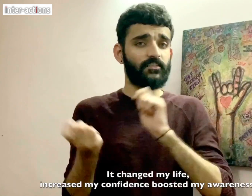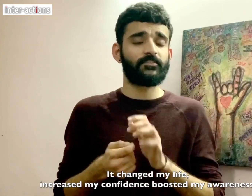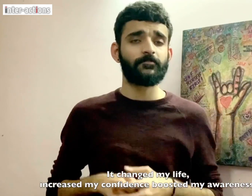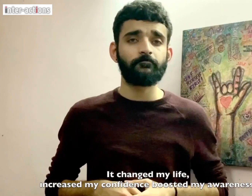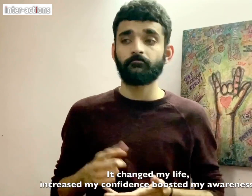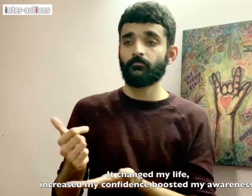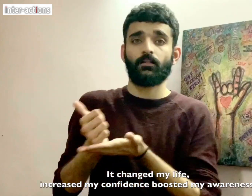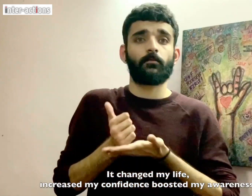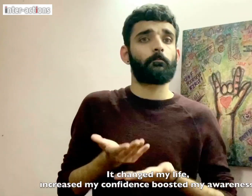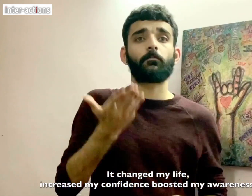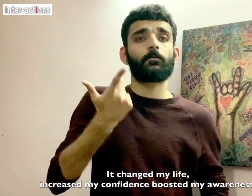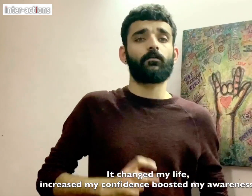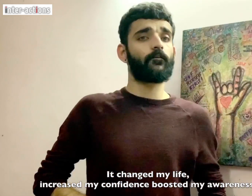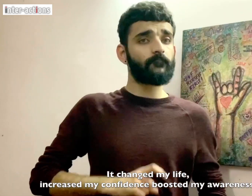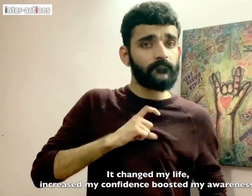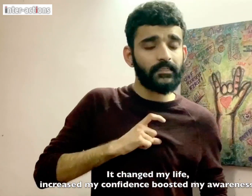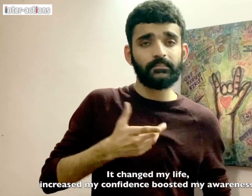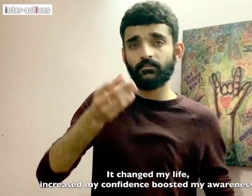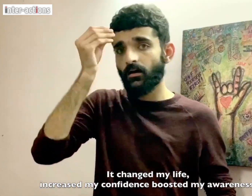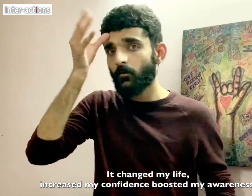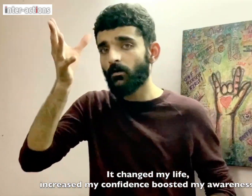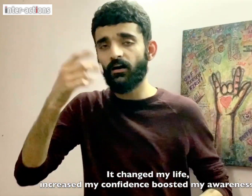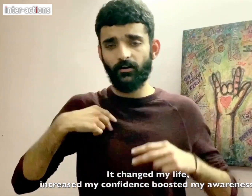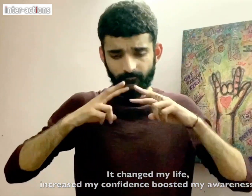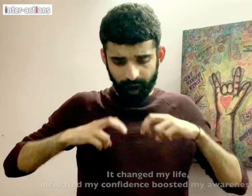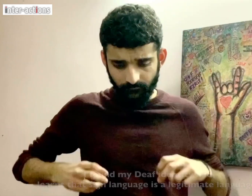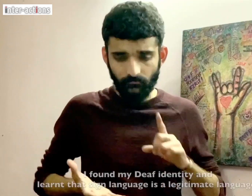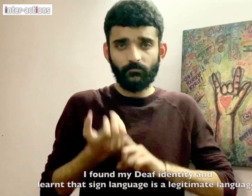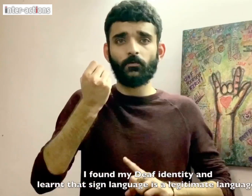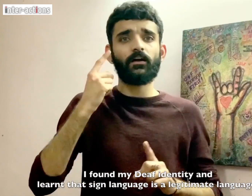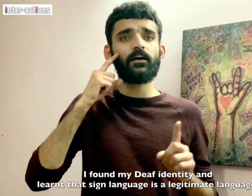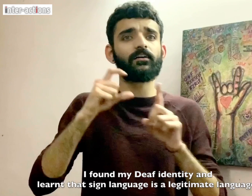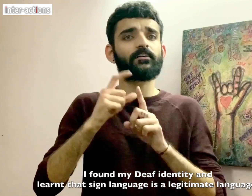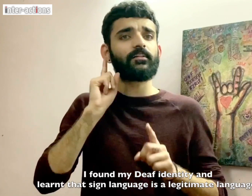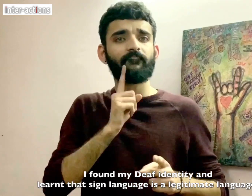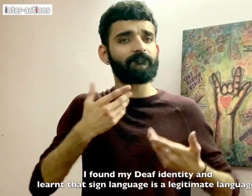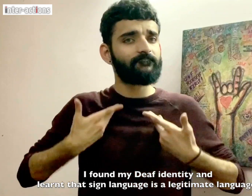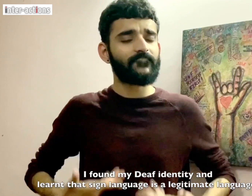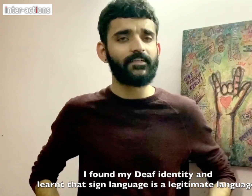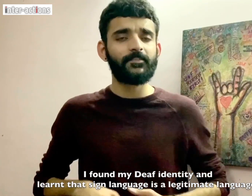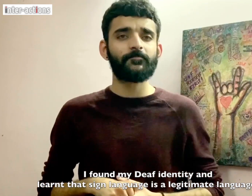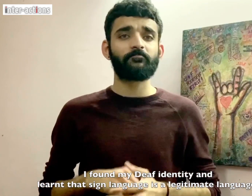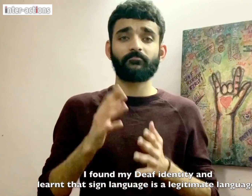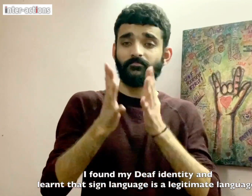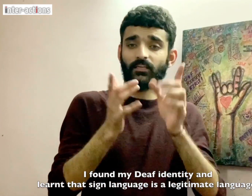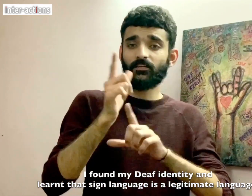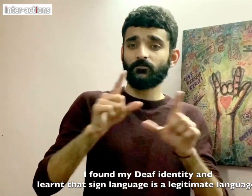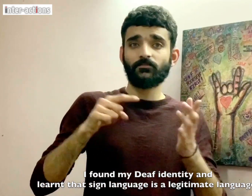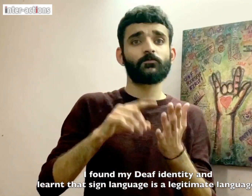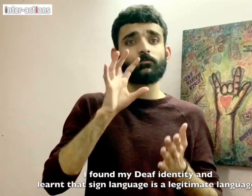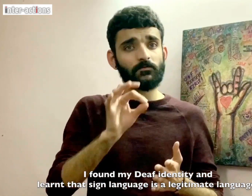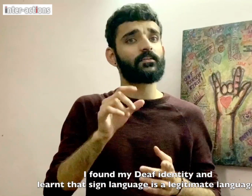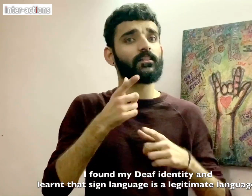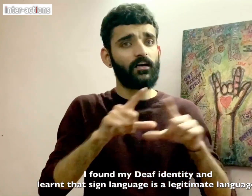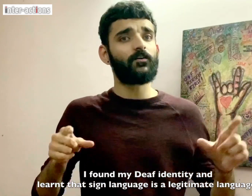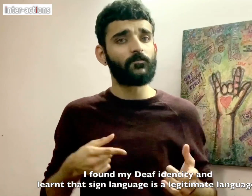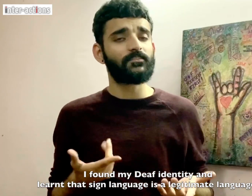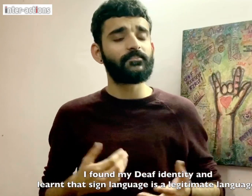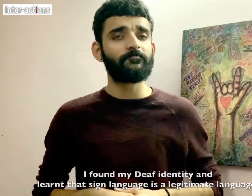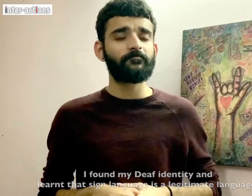stuck in popped. It changed my life, increased my confidence, boosted my awareness. I found my deaf identity, and learned that sign